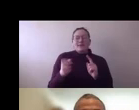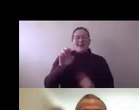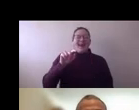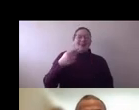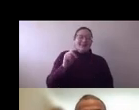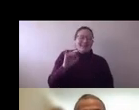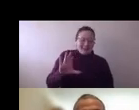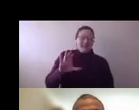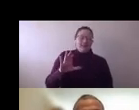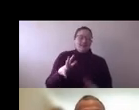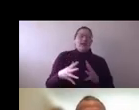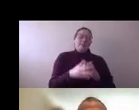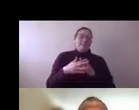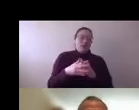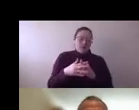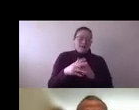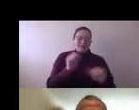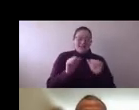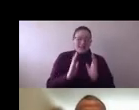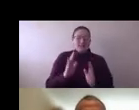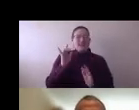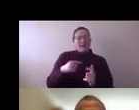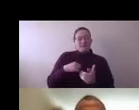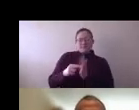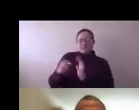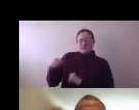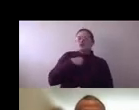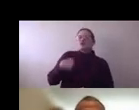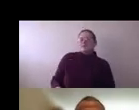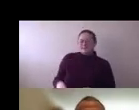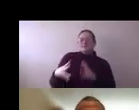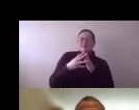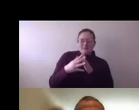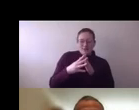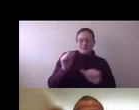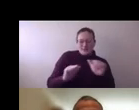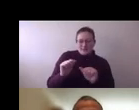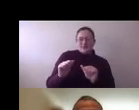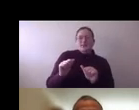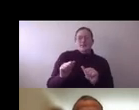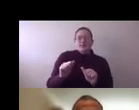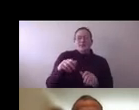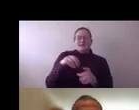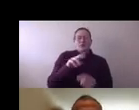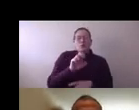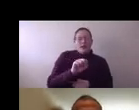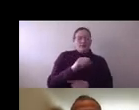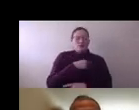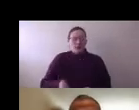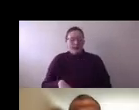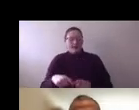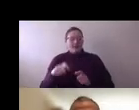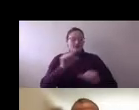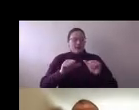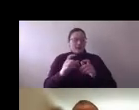American scientists. In this case, I refer to Chinese American scientists in US-China scientific exchange to